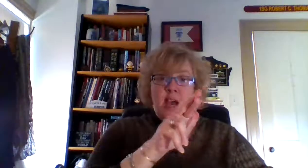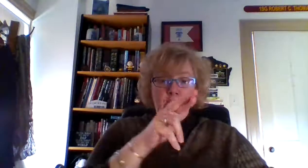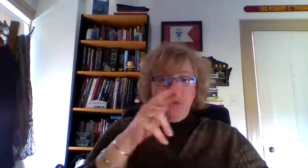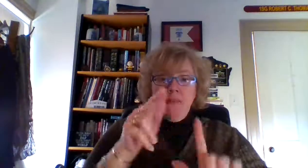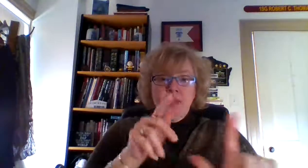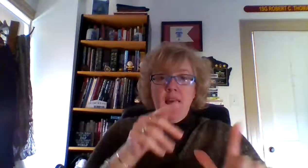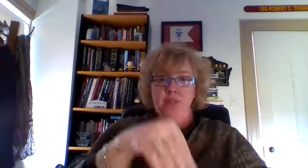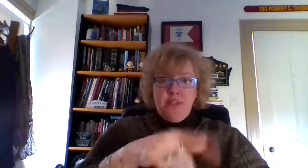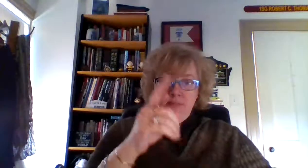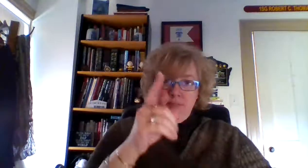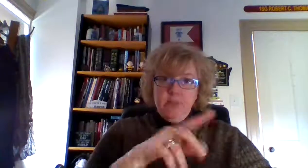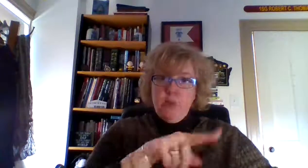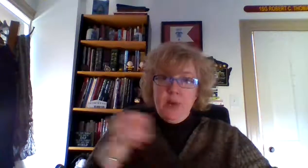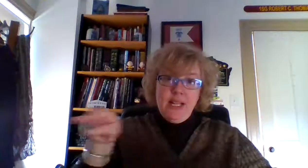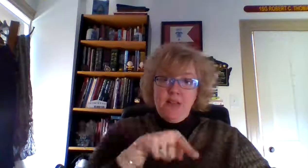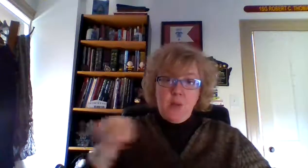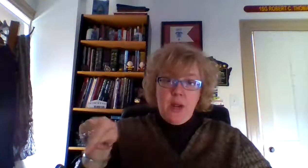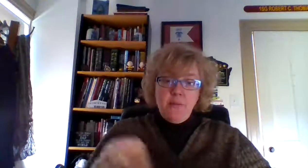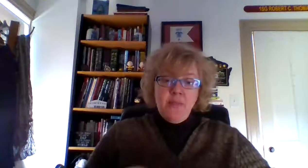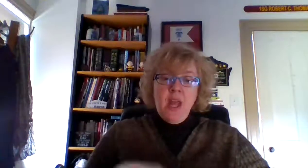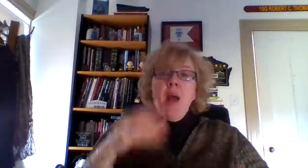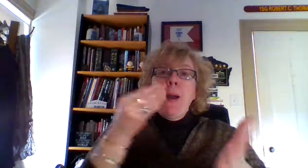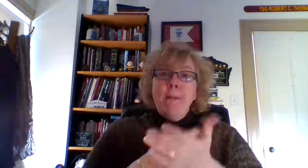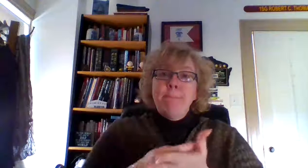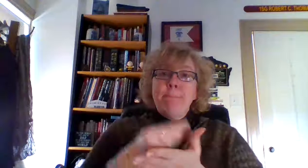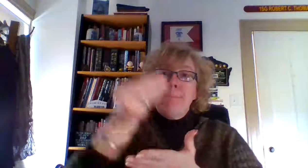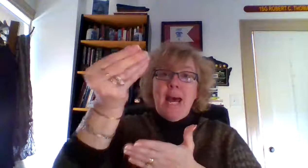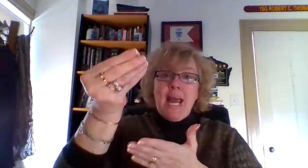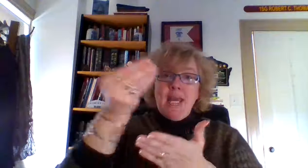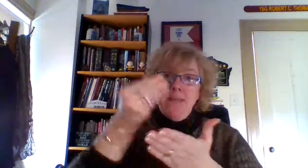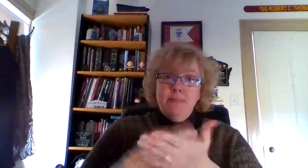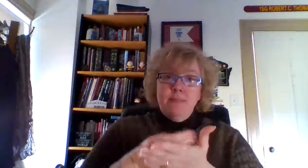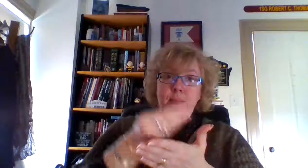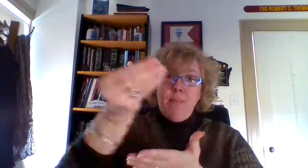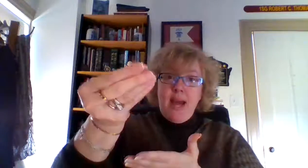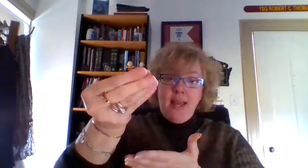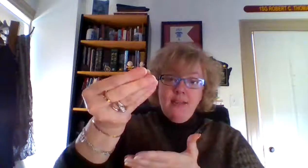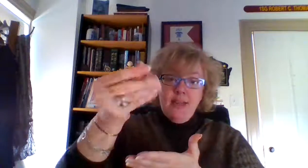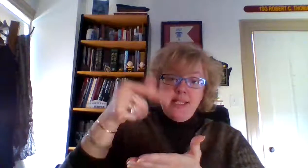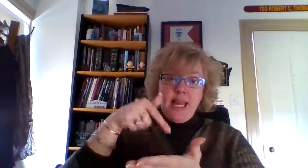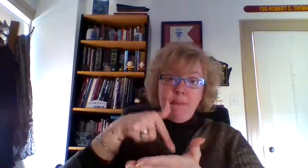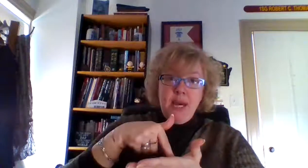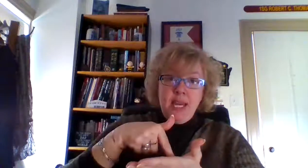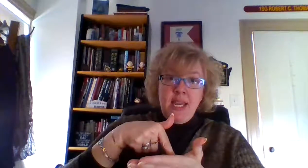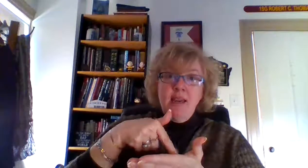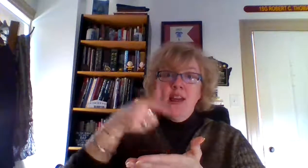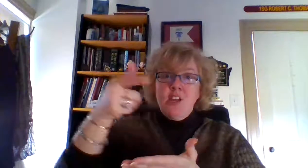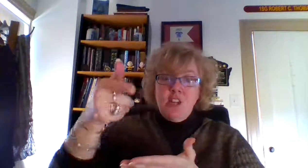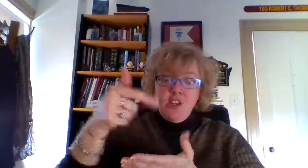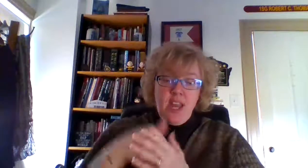top left, we're reading left to right. Buy. Buy. It's like money exchanging